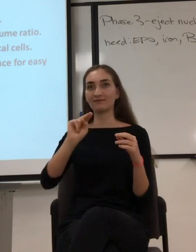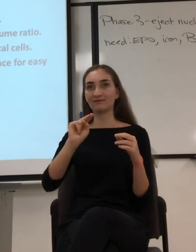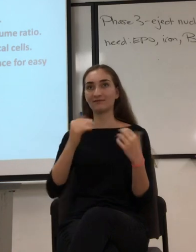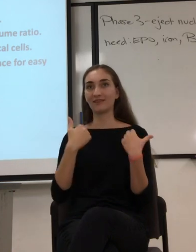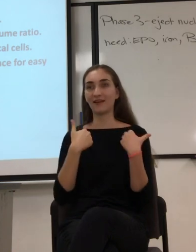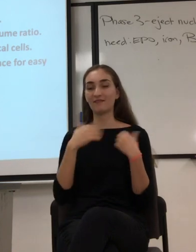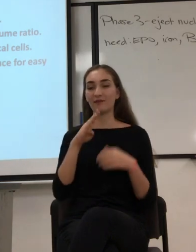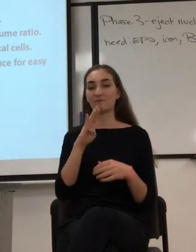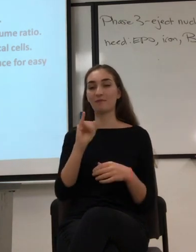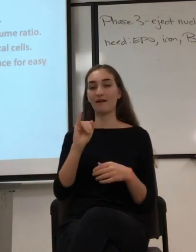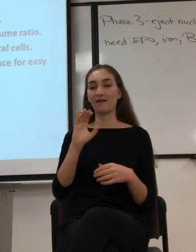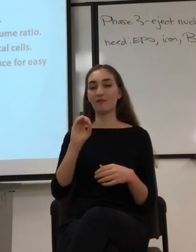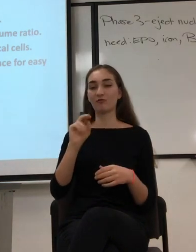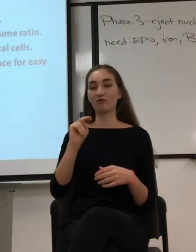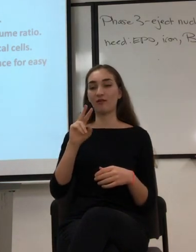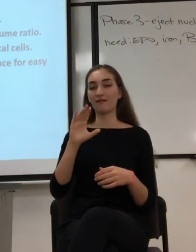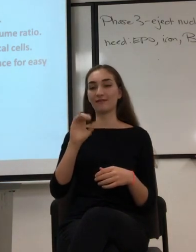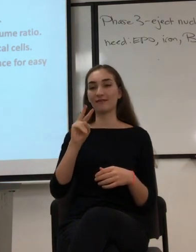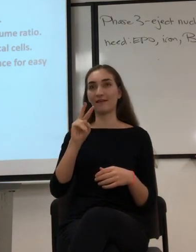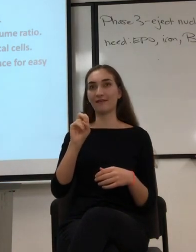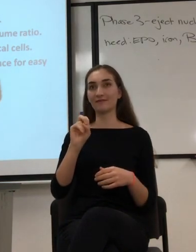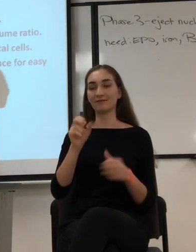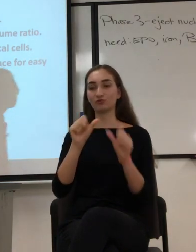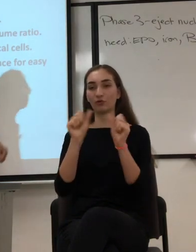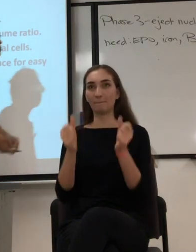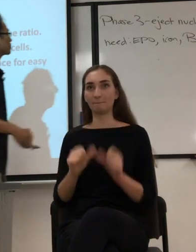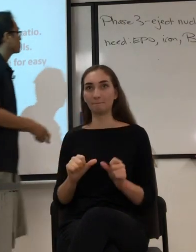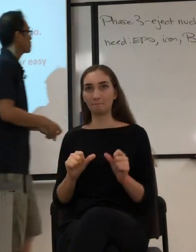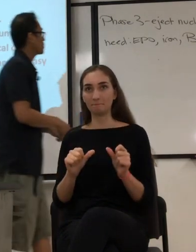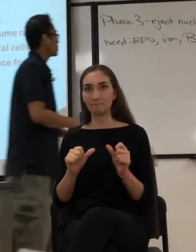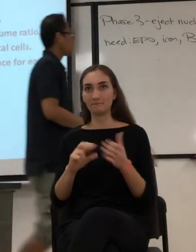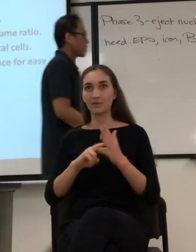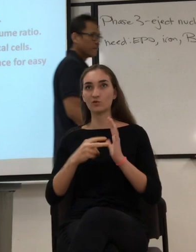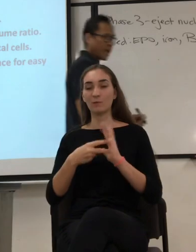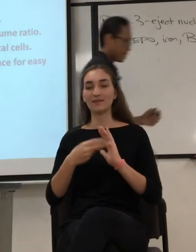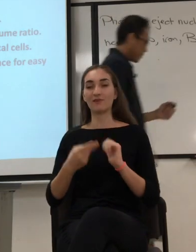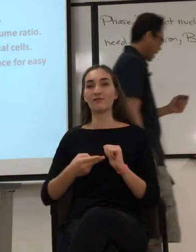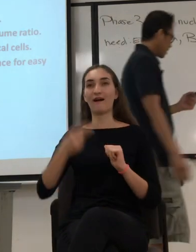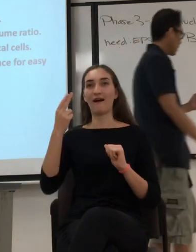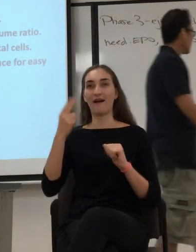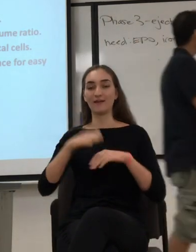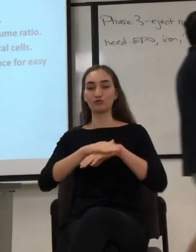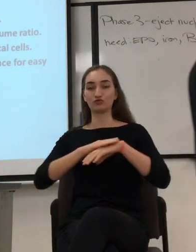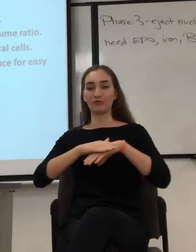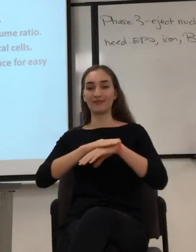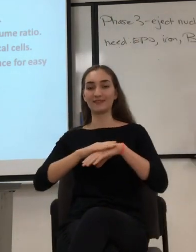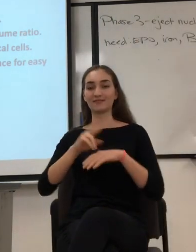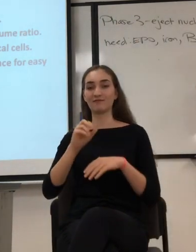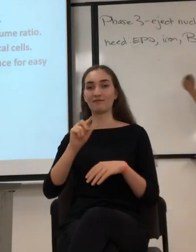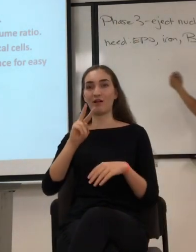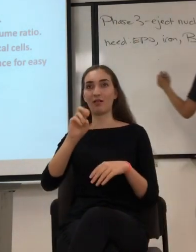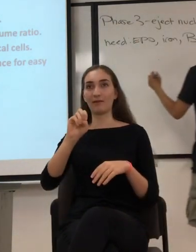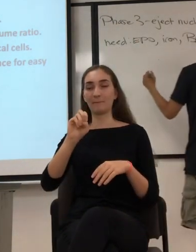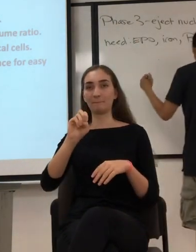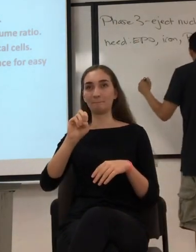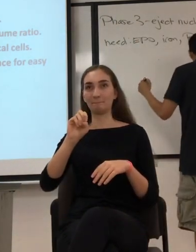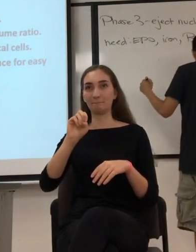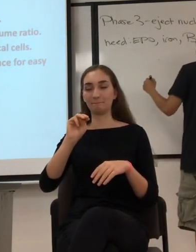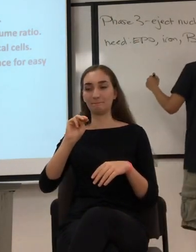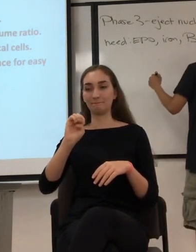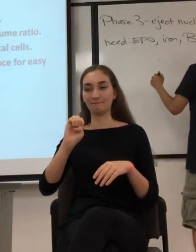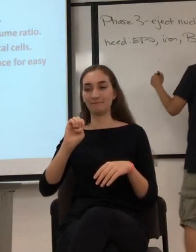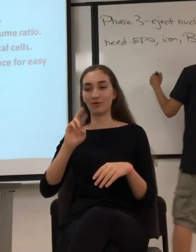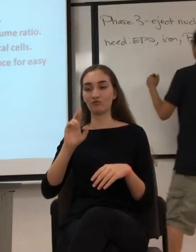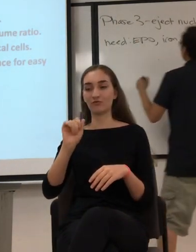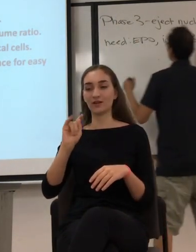shape that creates a high surface volume ratio. They're kind of flattened pancakes, kind of shaped like